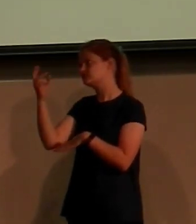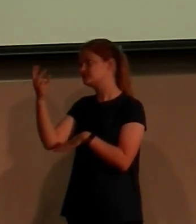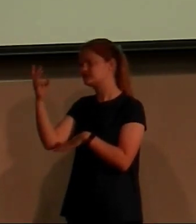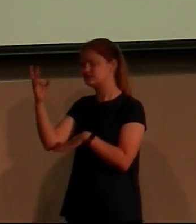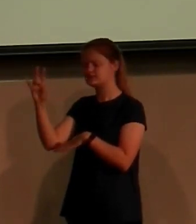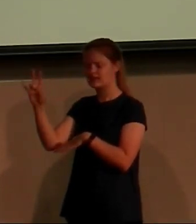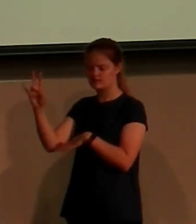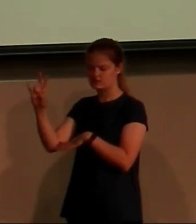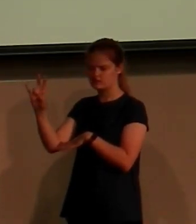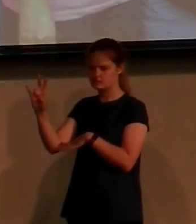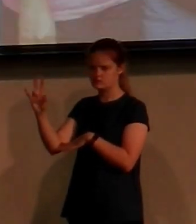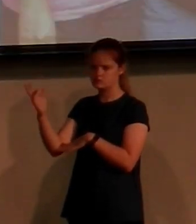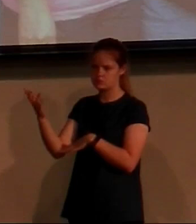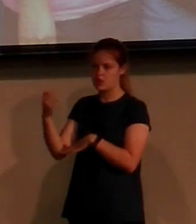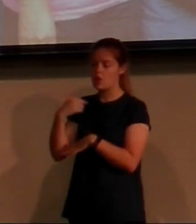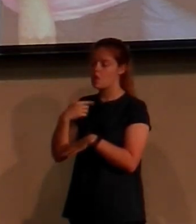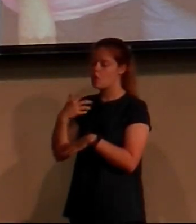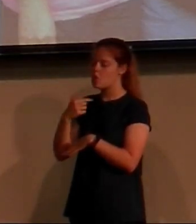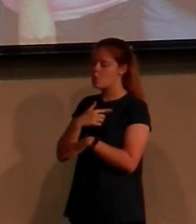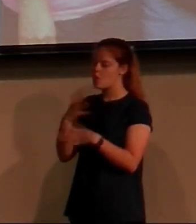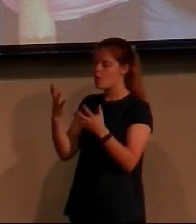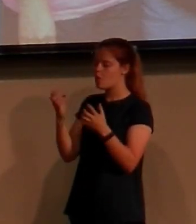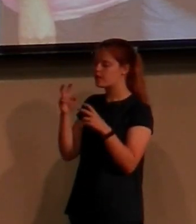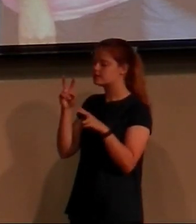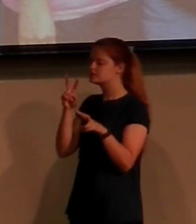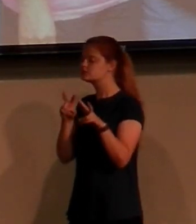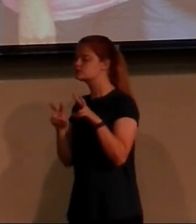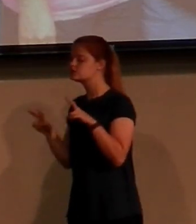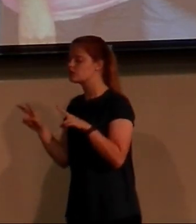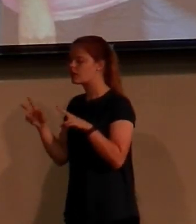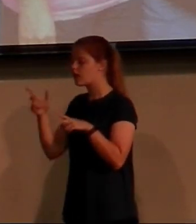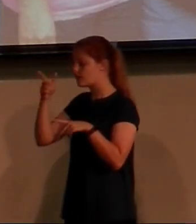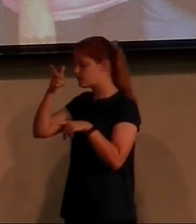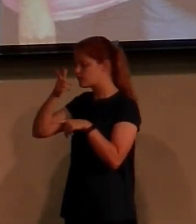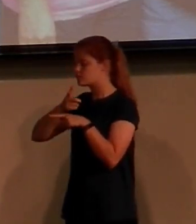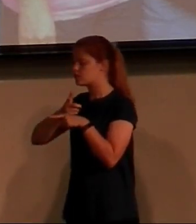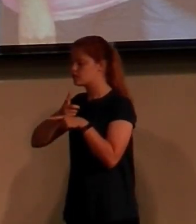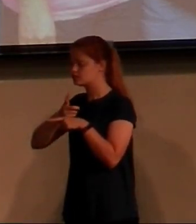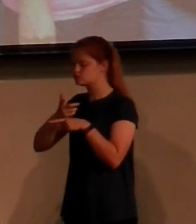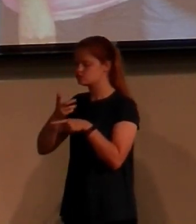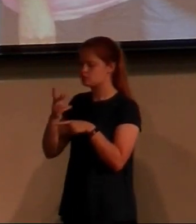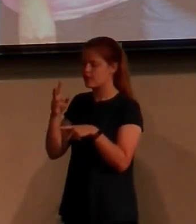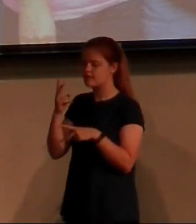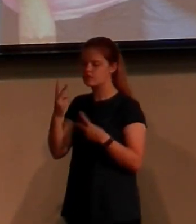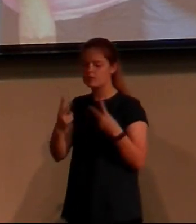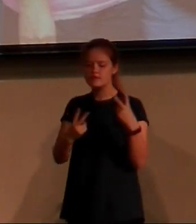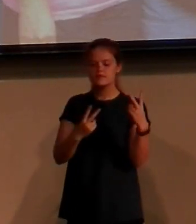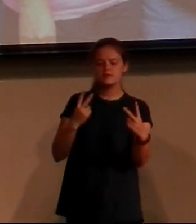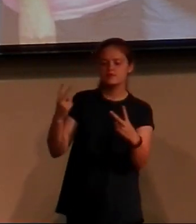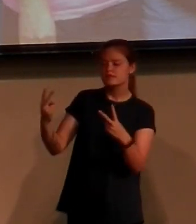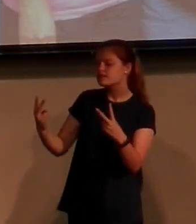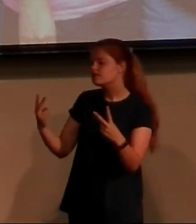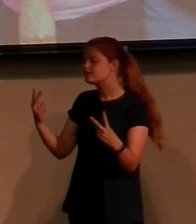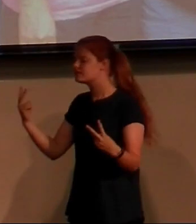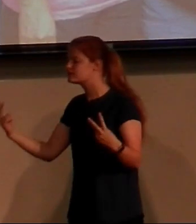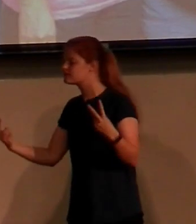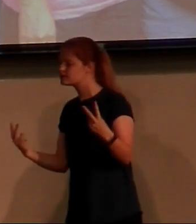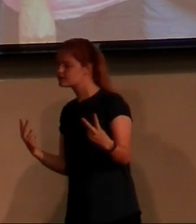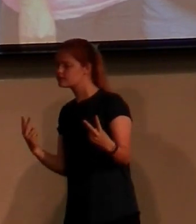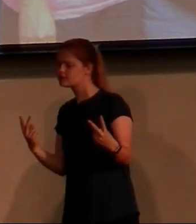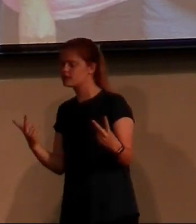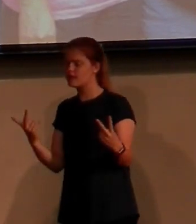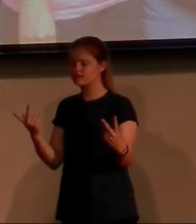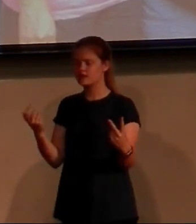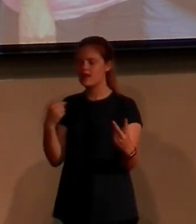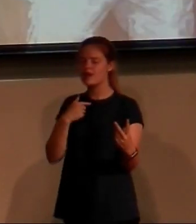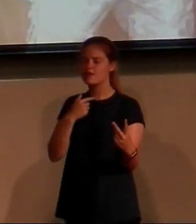on the brothers. So we visit them in their homes to see how they're doing. And